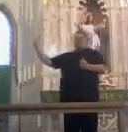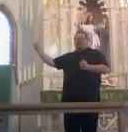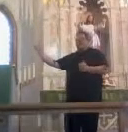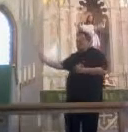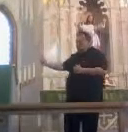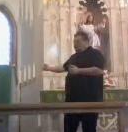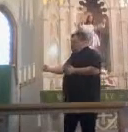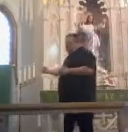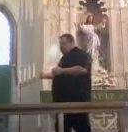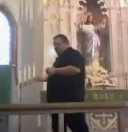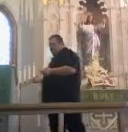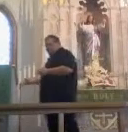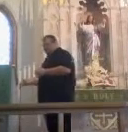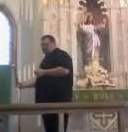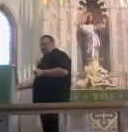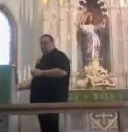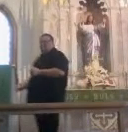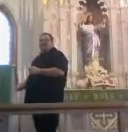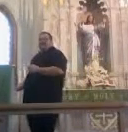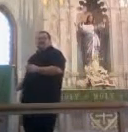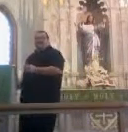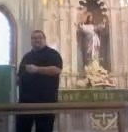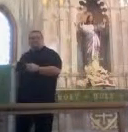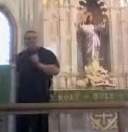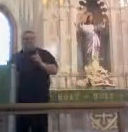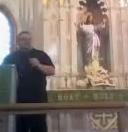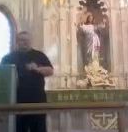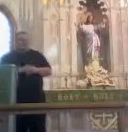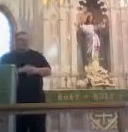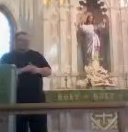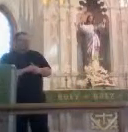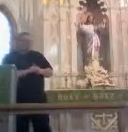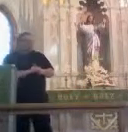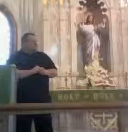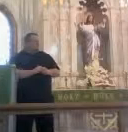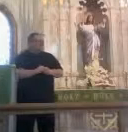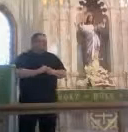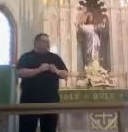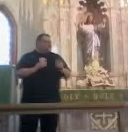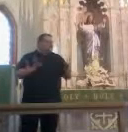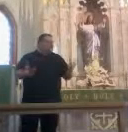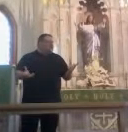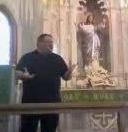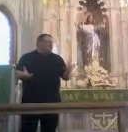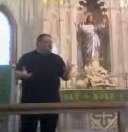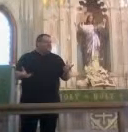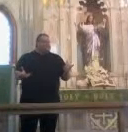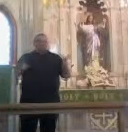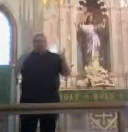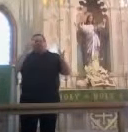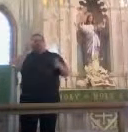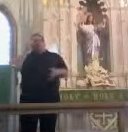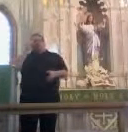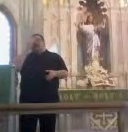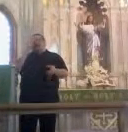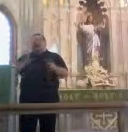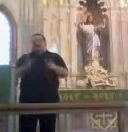a couple of hundred years to King David and King Solomon. Now under King David and